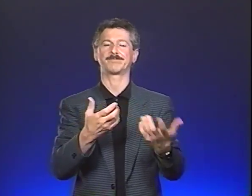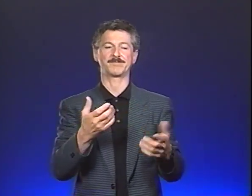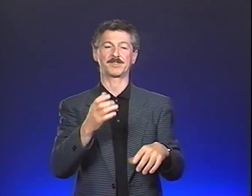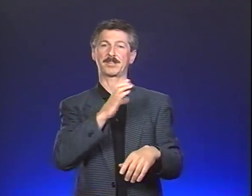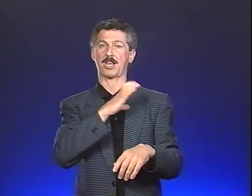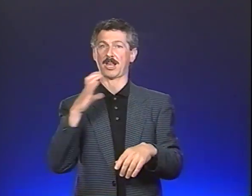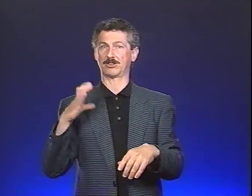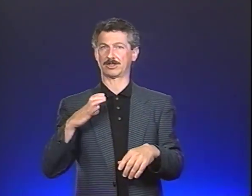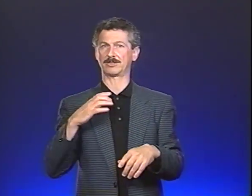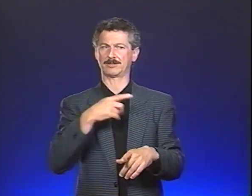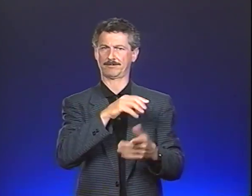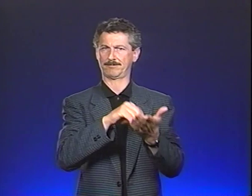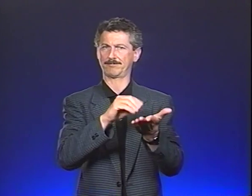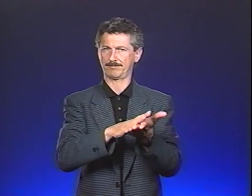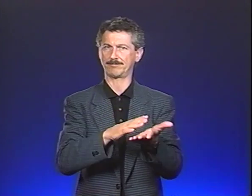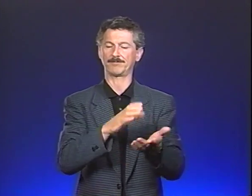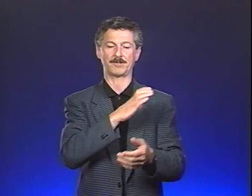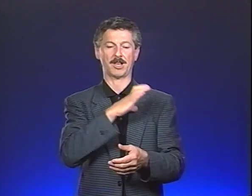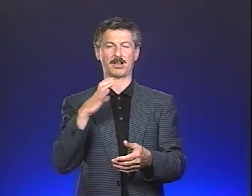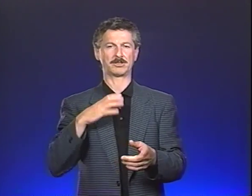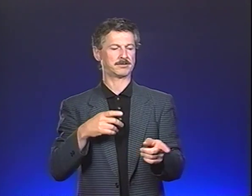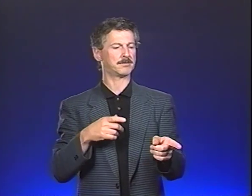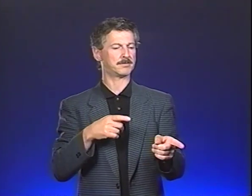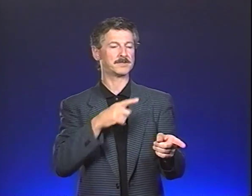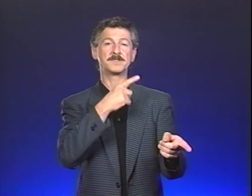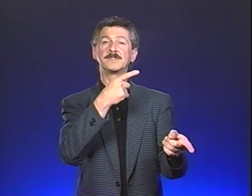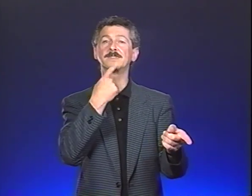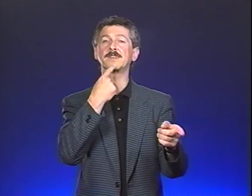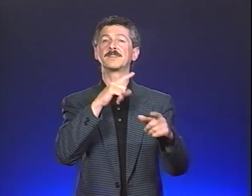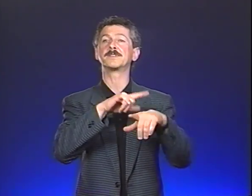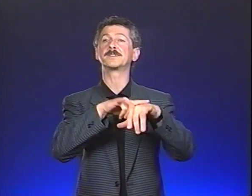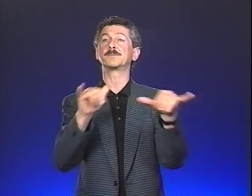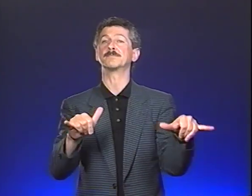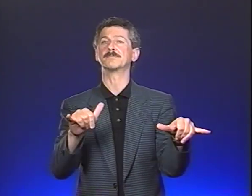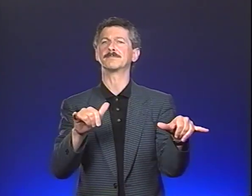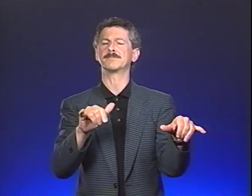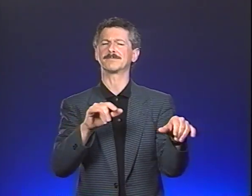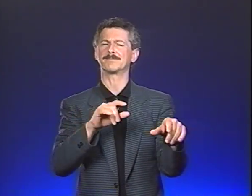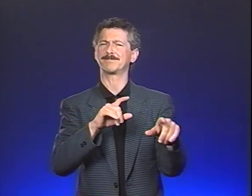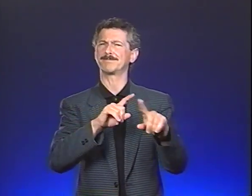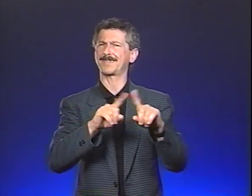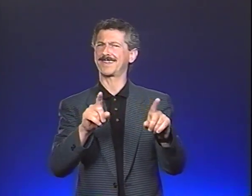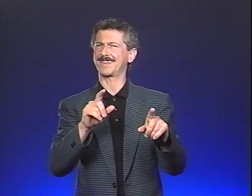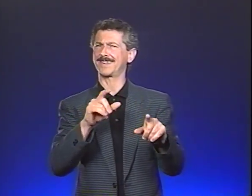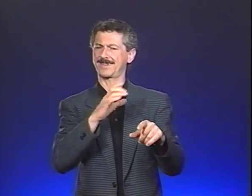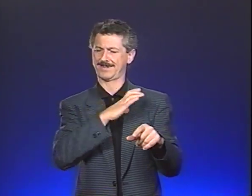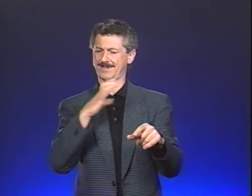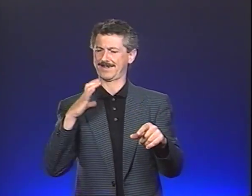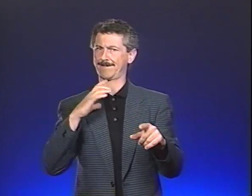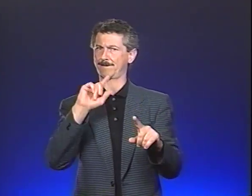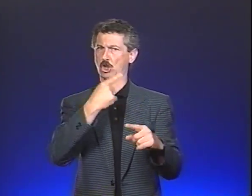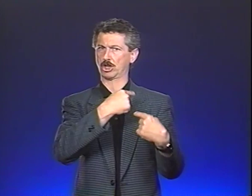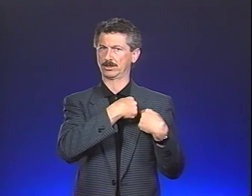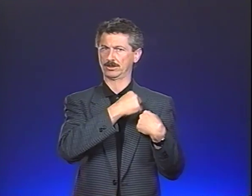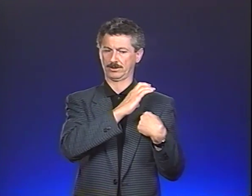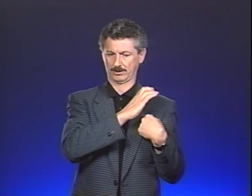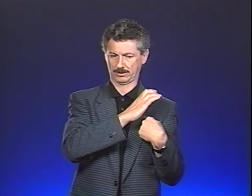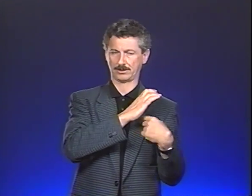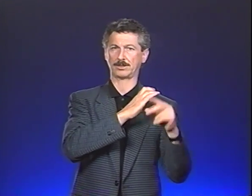or O hand shape. Stokoe also felt that the parts of the sign congress were produced simultaneously, but we see that